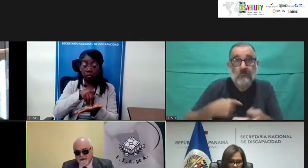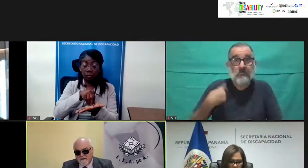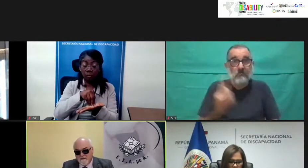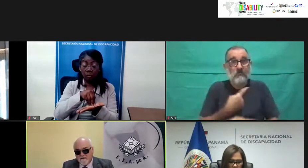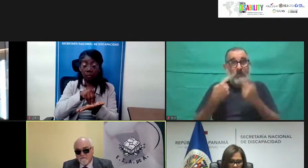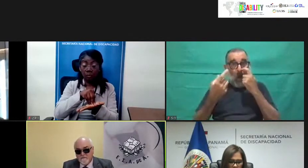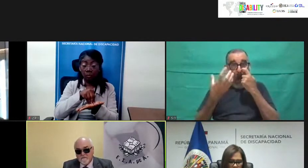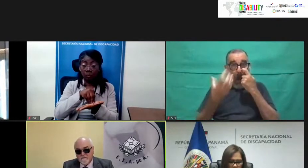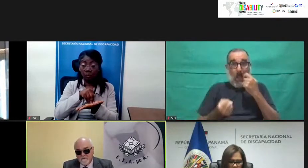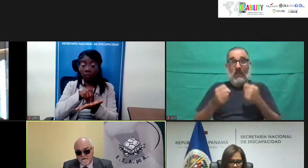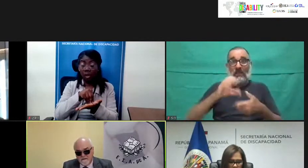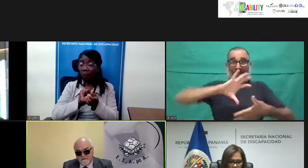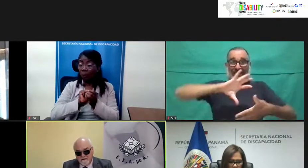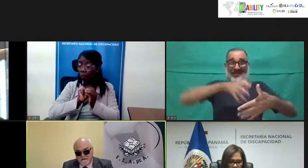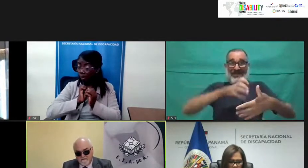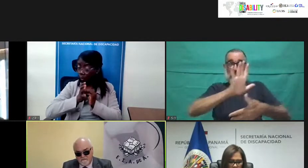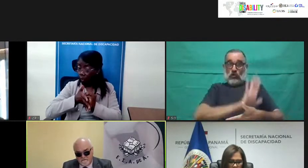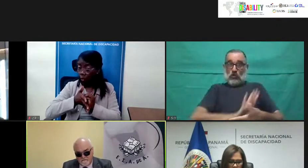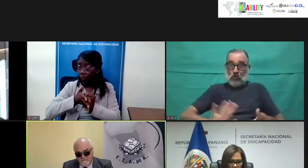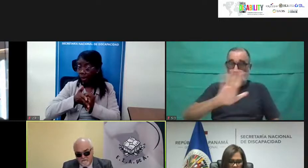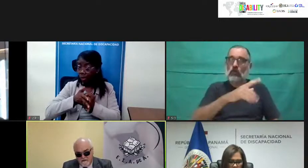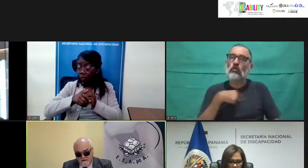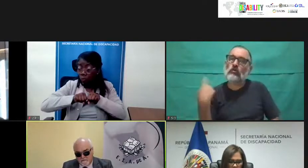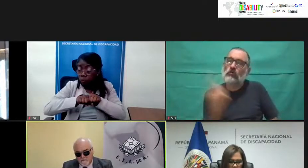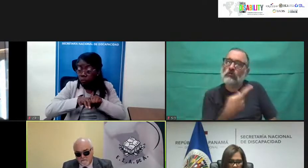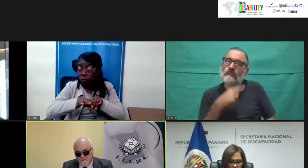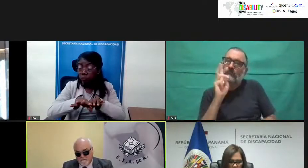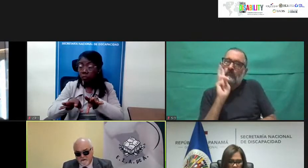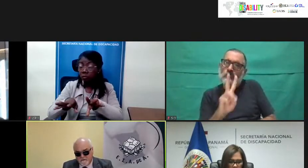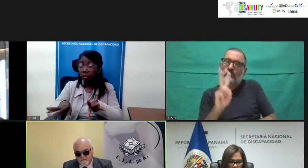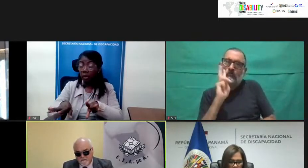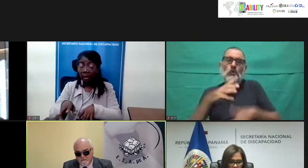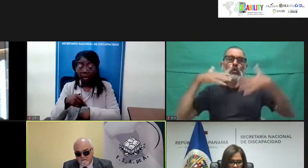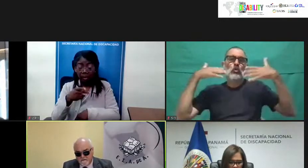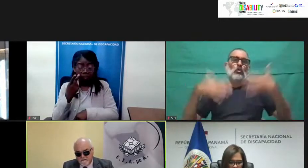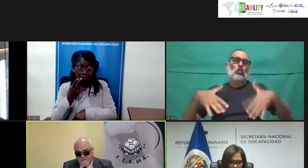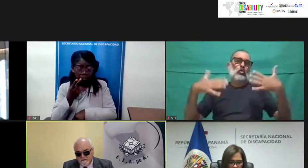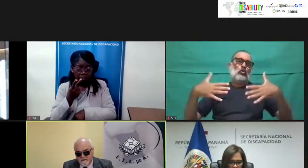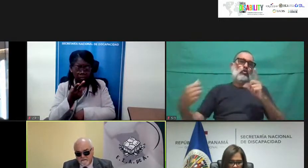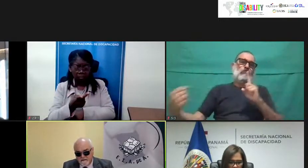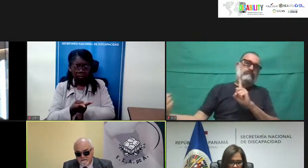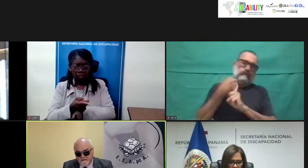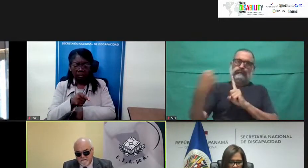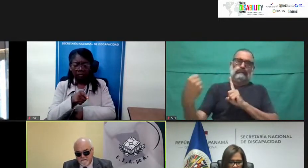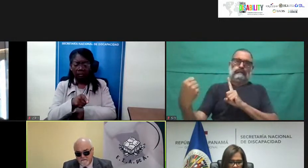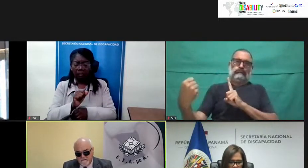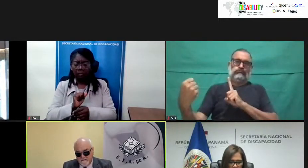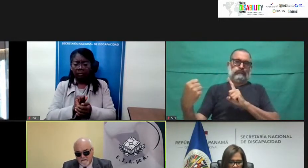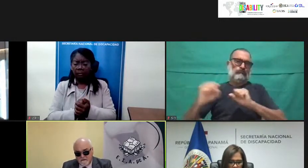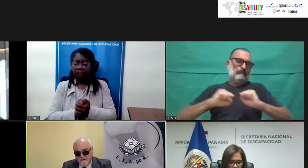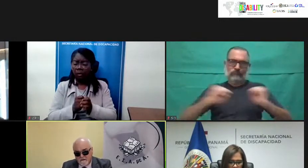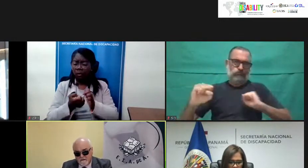shortcomings in the inclusion of persons with disabilities